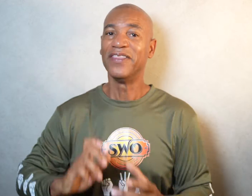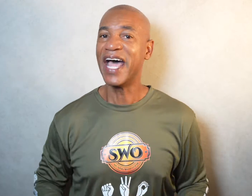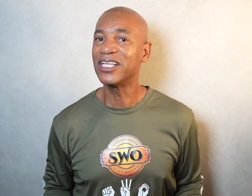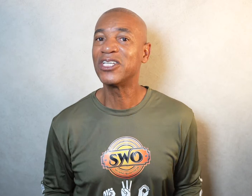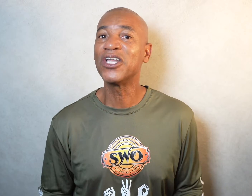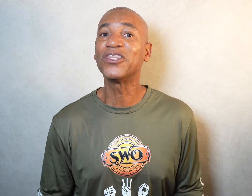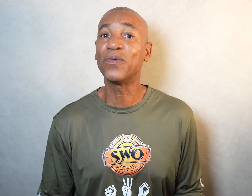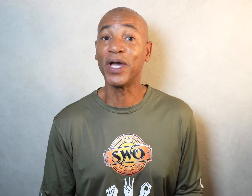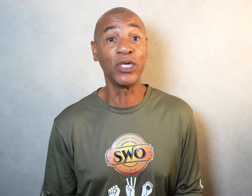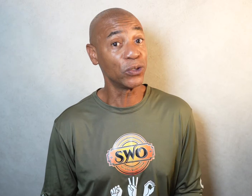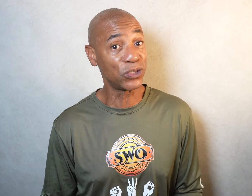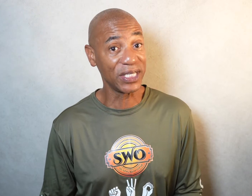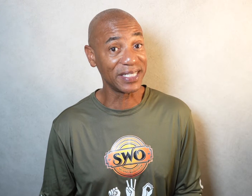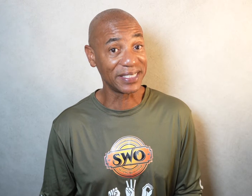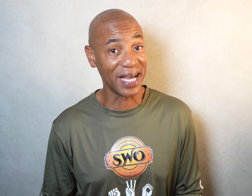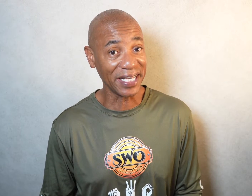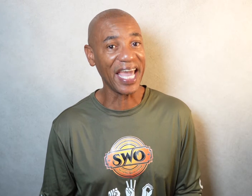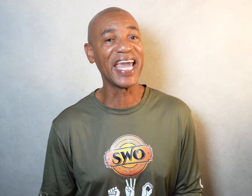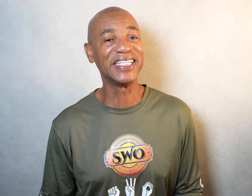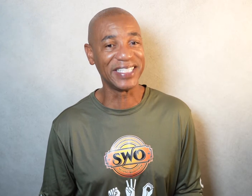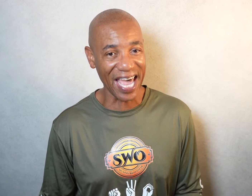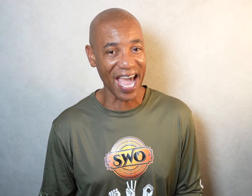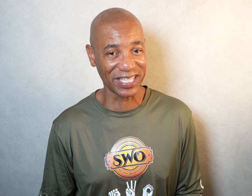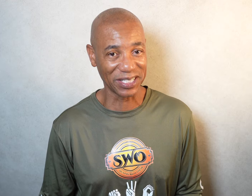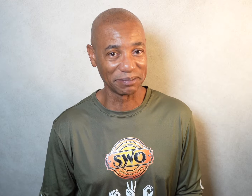That is another way you'll see the sign exact.